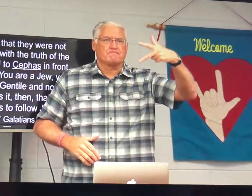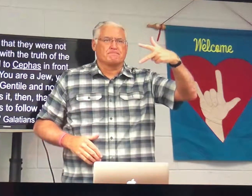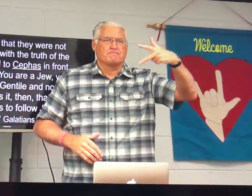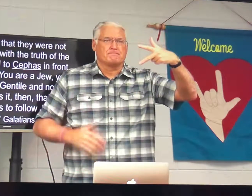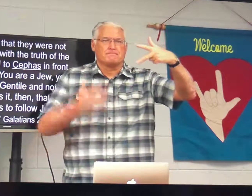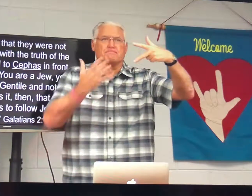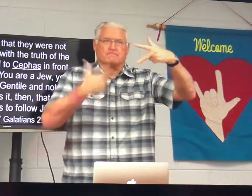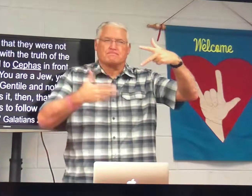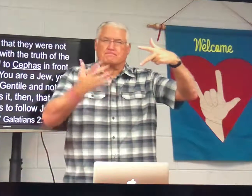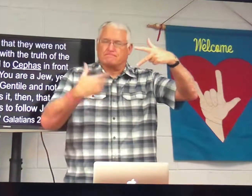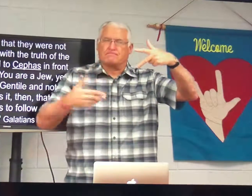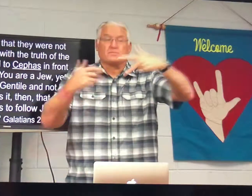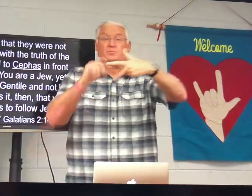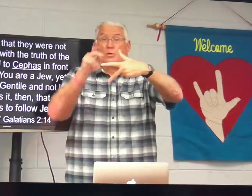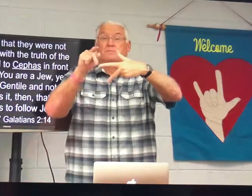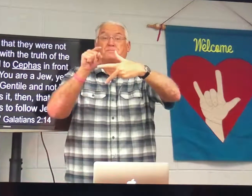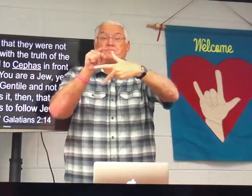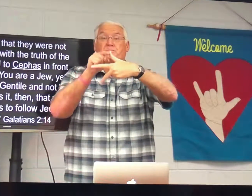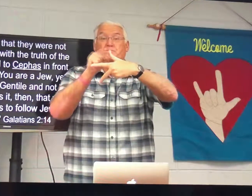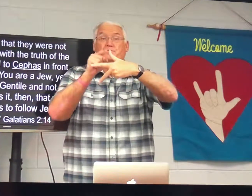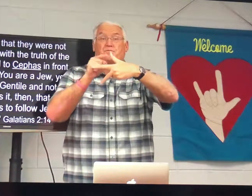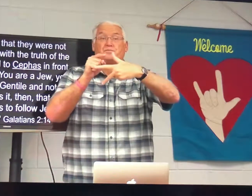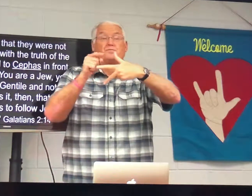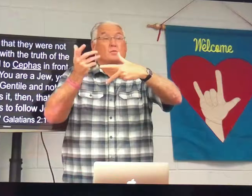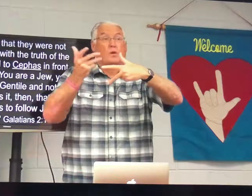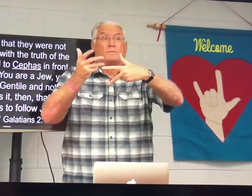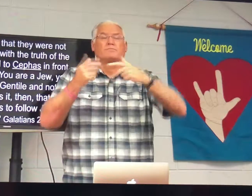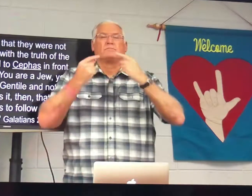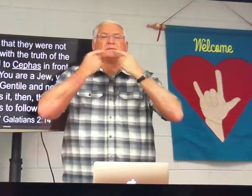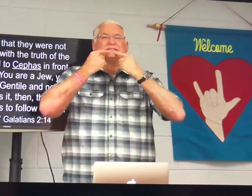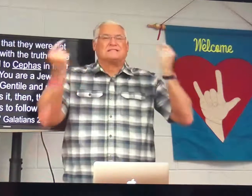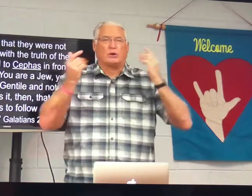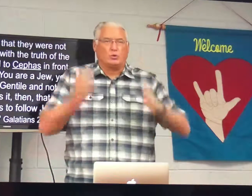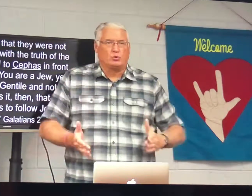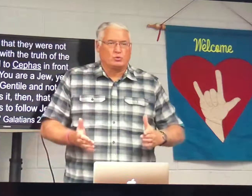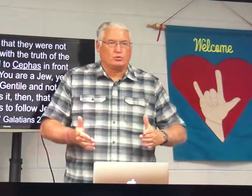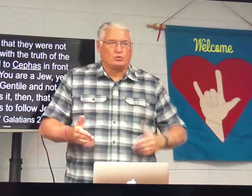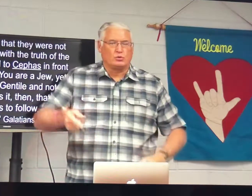a legitimate weapon, well, you got a chance for him to really take off, and I think that's what Baltimore was banking on.